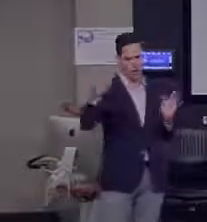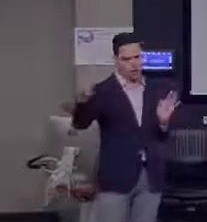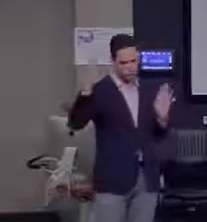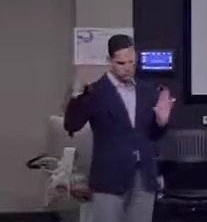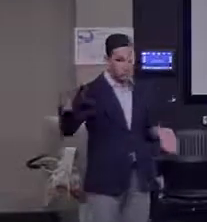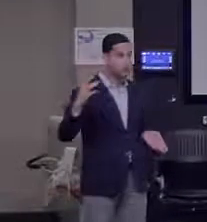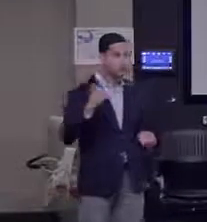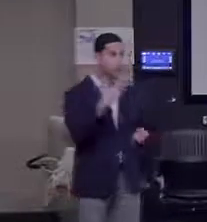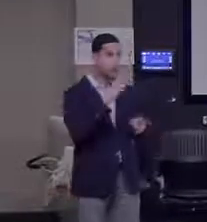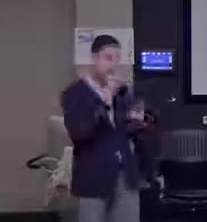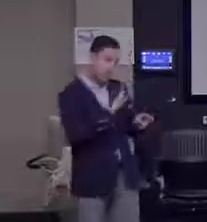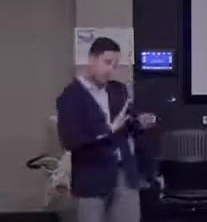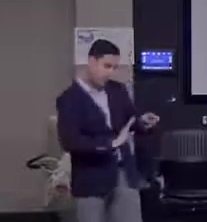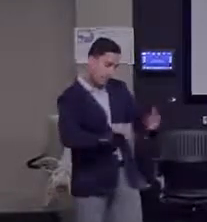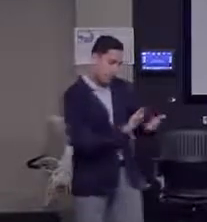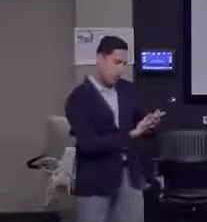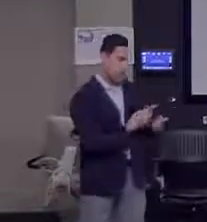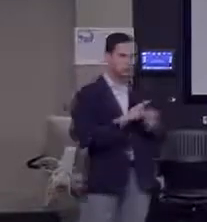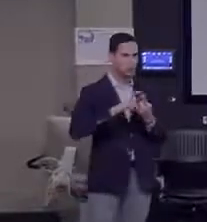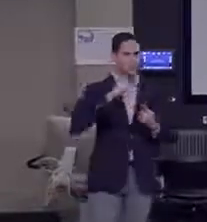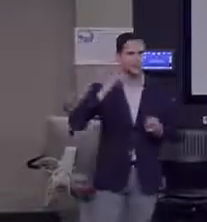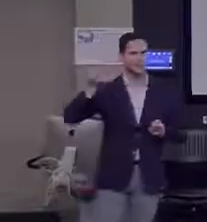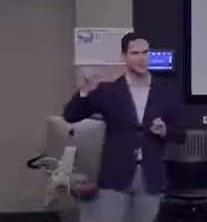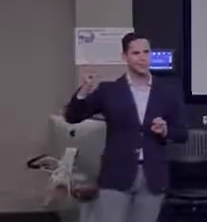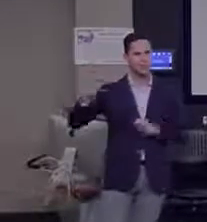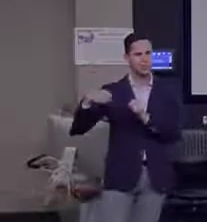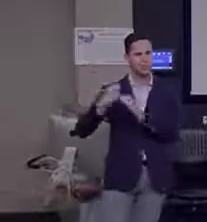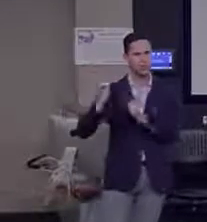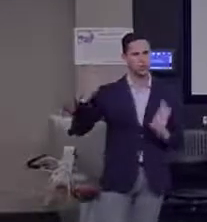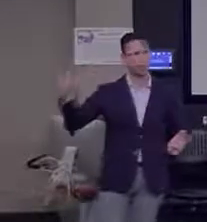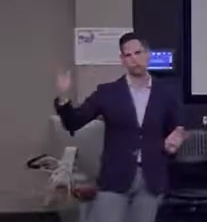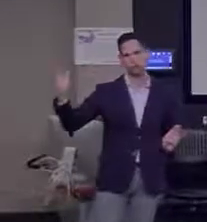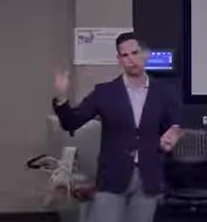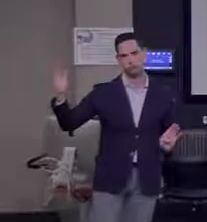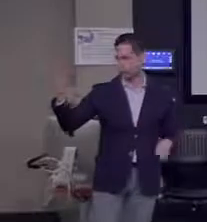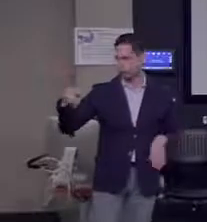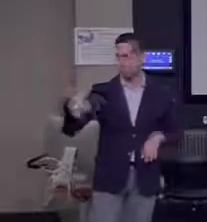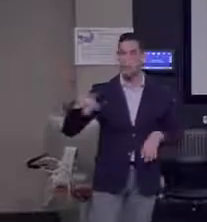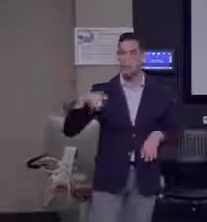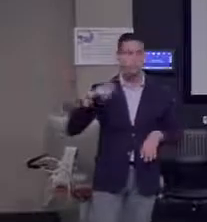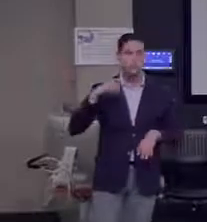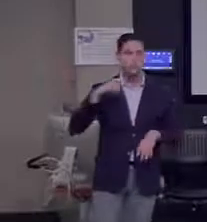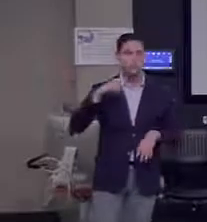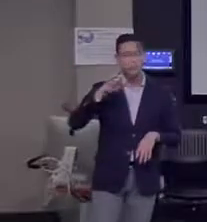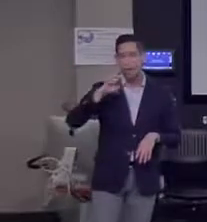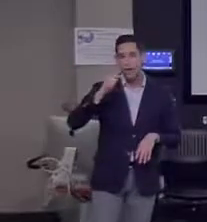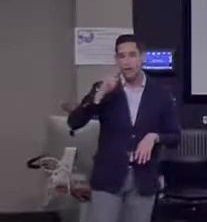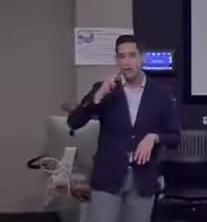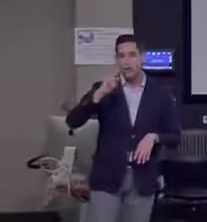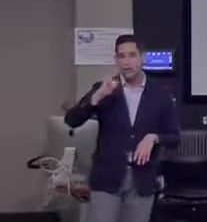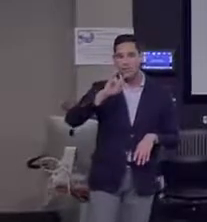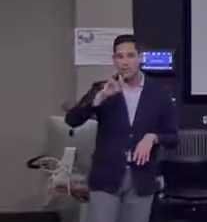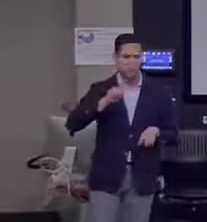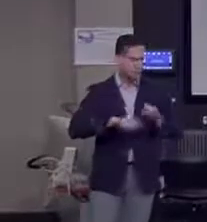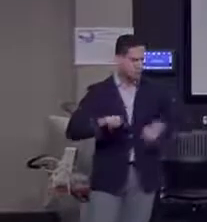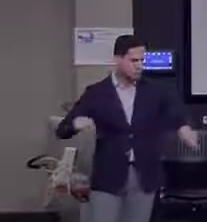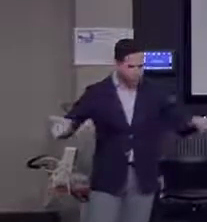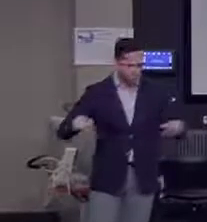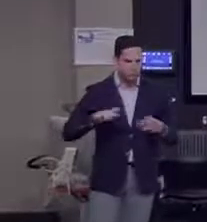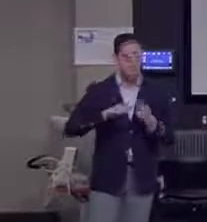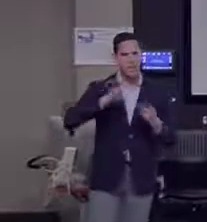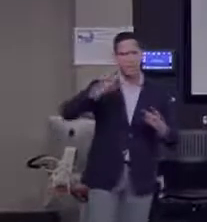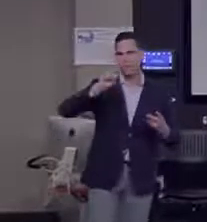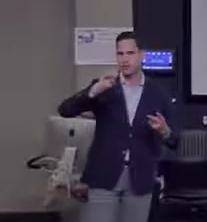from 0 to 16 years of age. We had varied ethnicity, we had varied socioeconomic